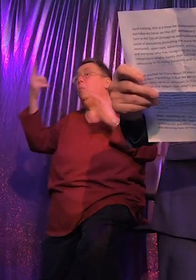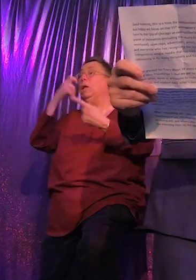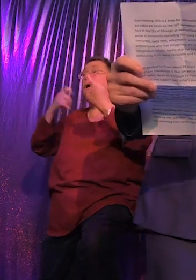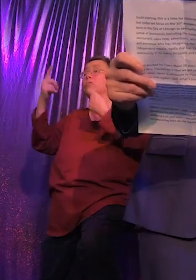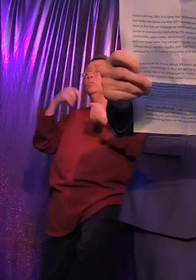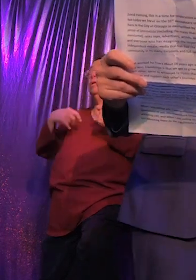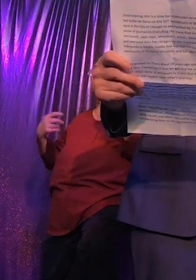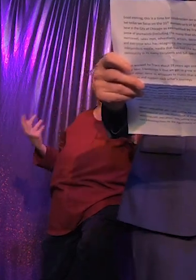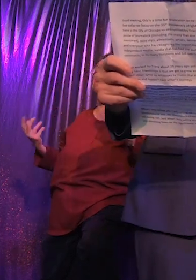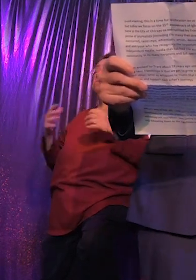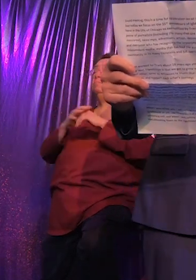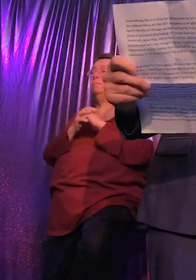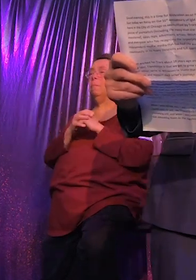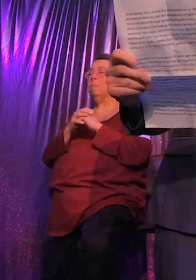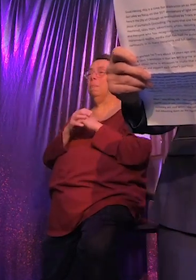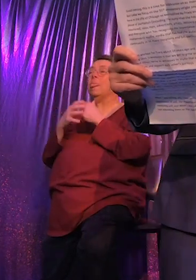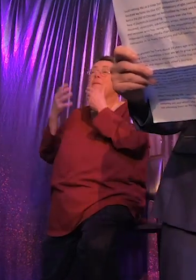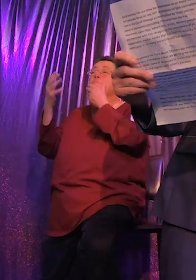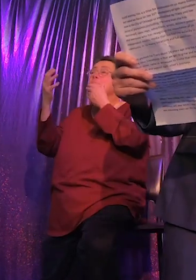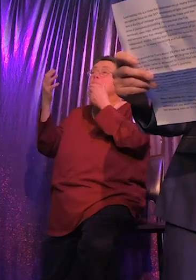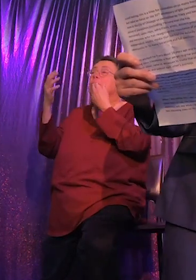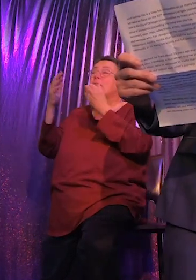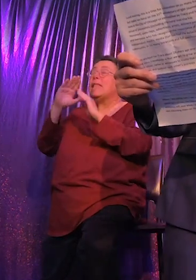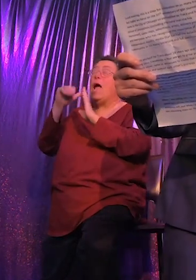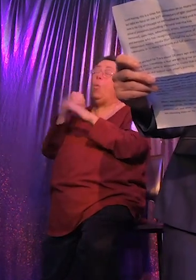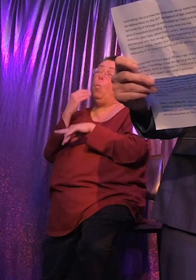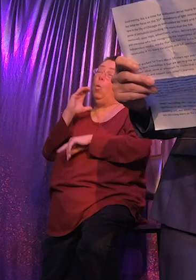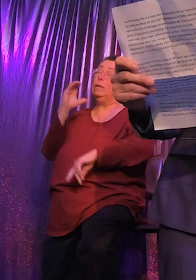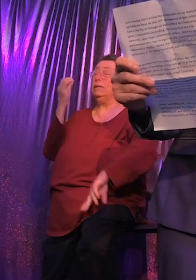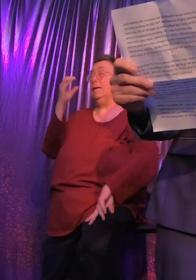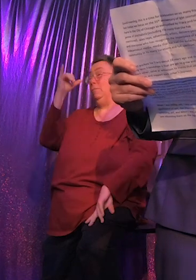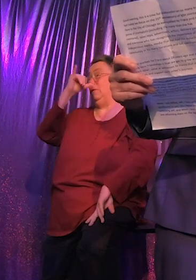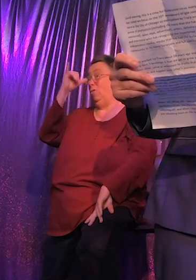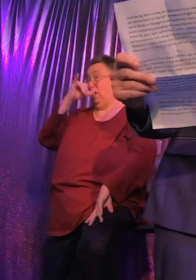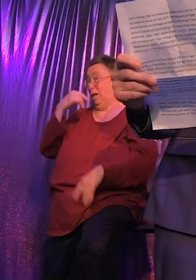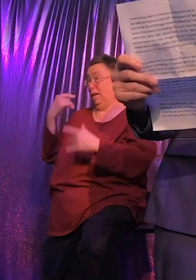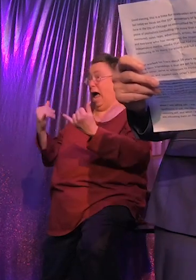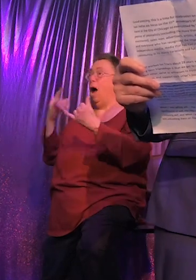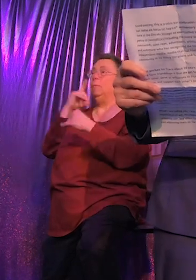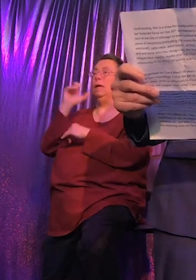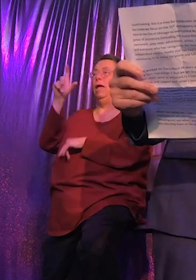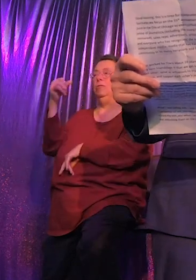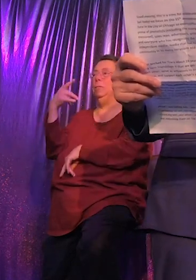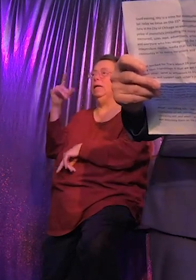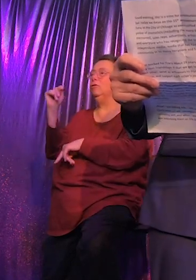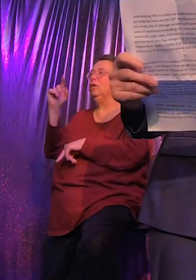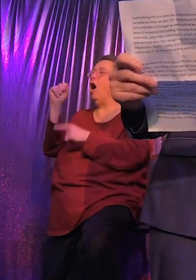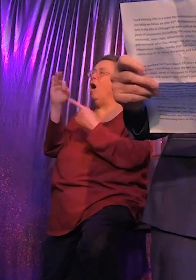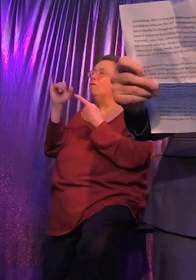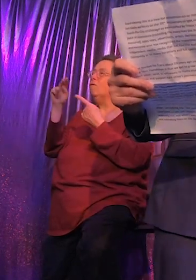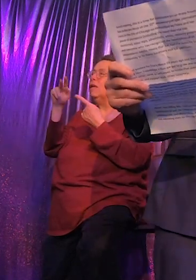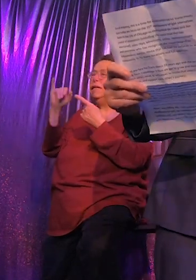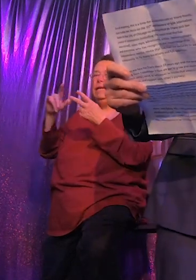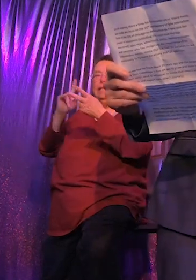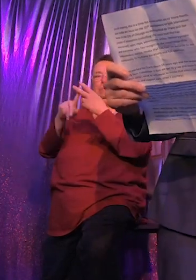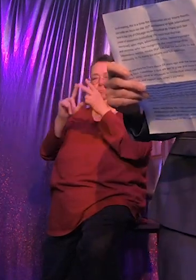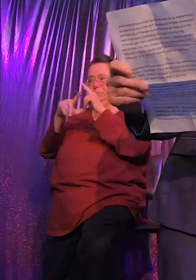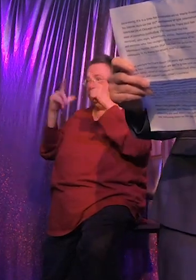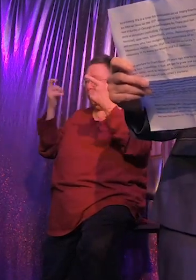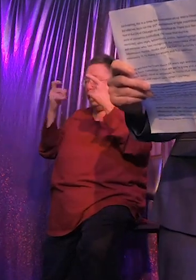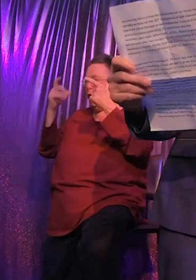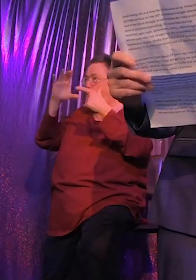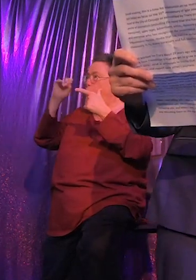And they did. All that seems funny right now, given the LGBT affinity groups and the support of large